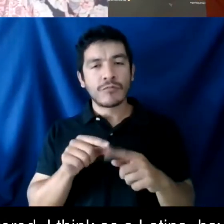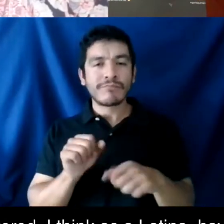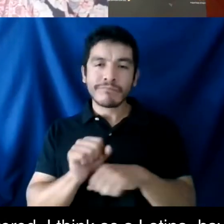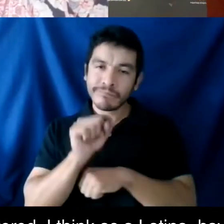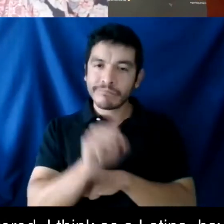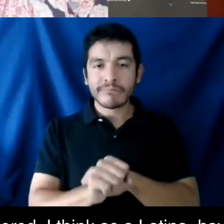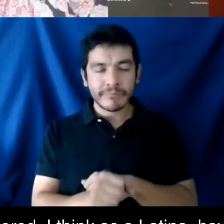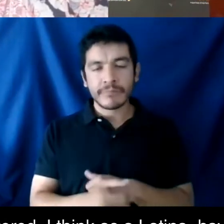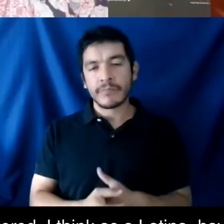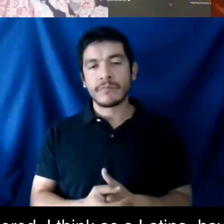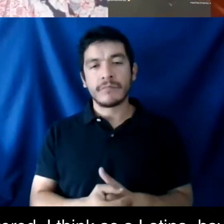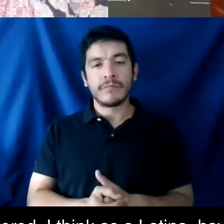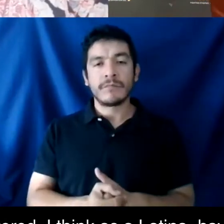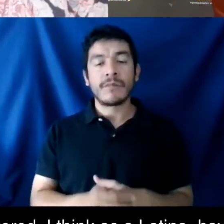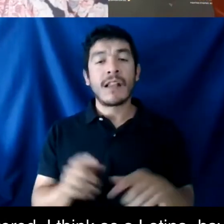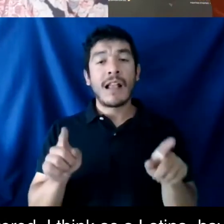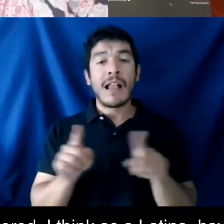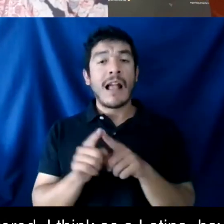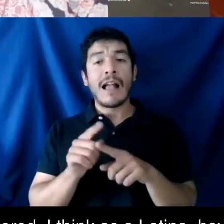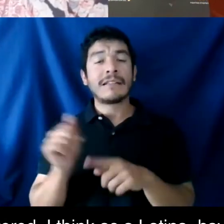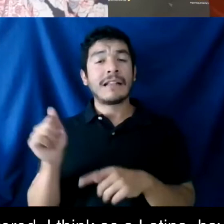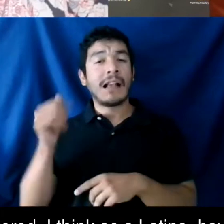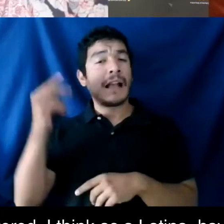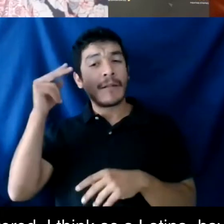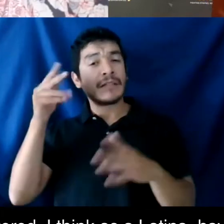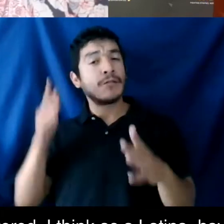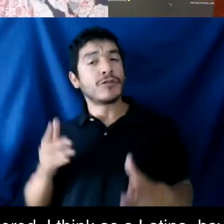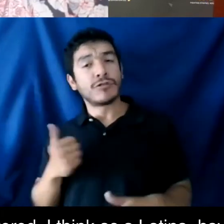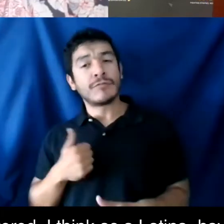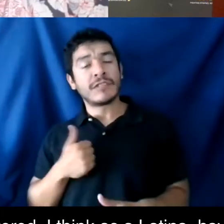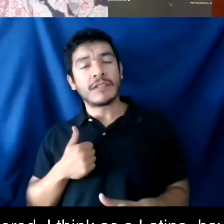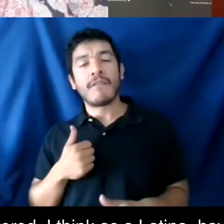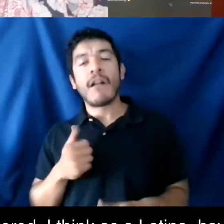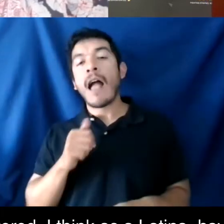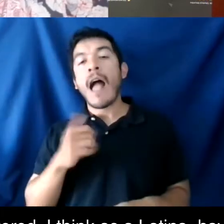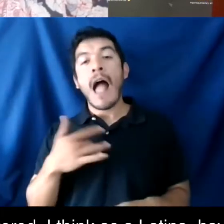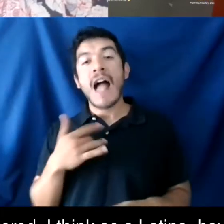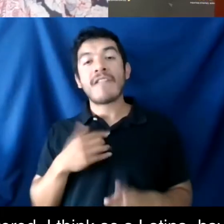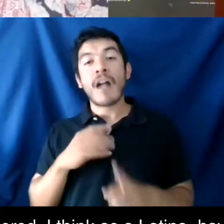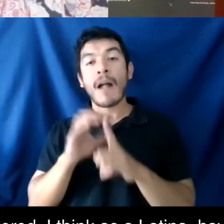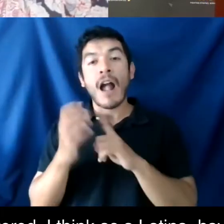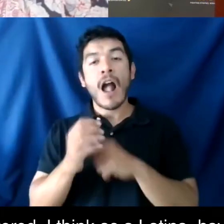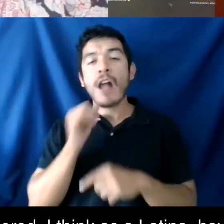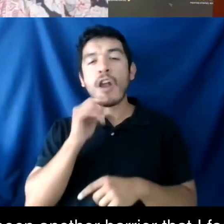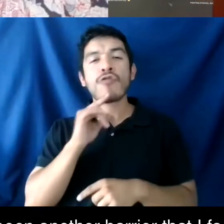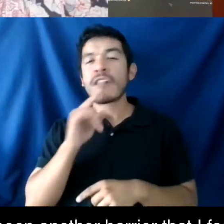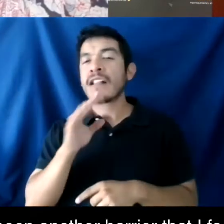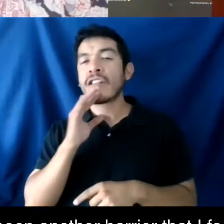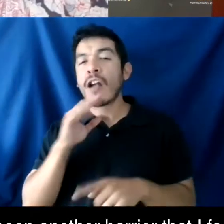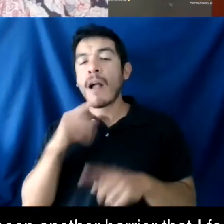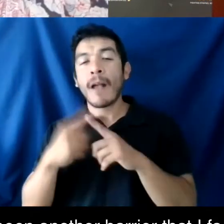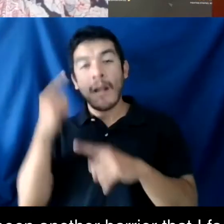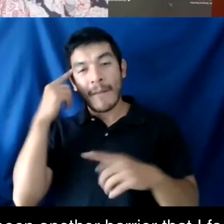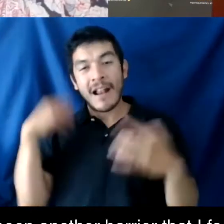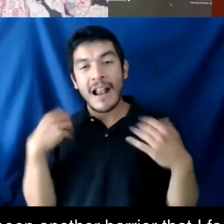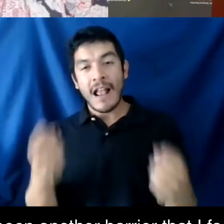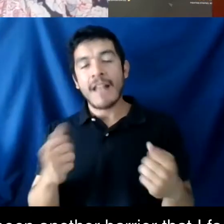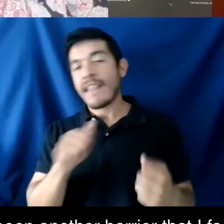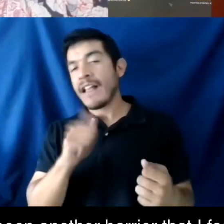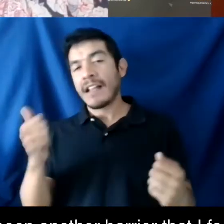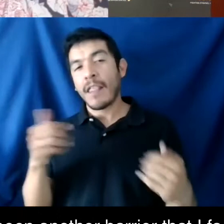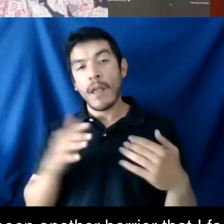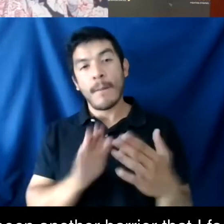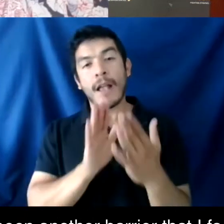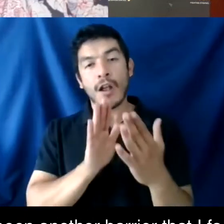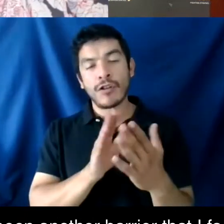encountered. I think as a Latina, having my culture not really talk about mental health has been another barrier